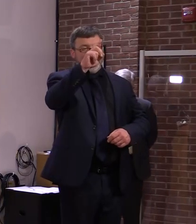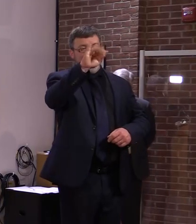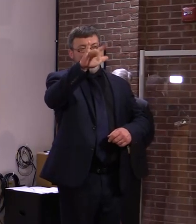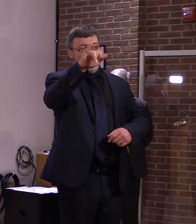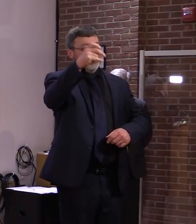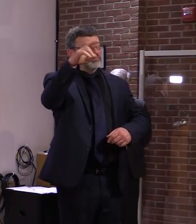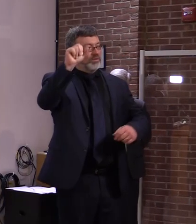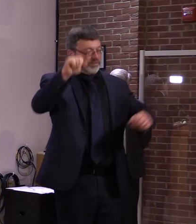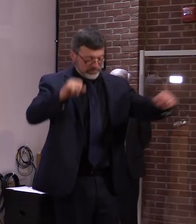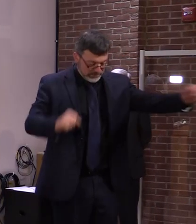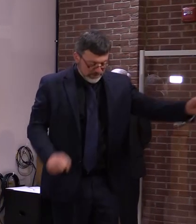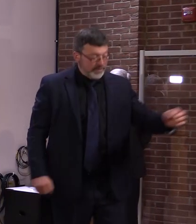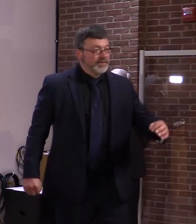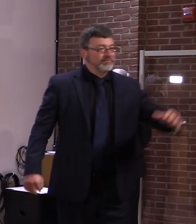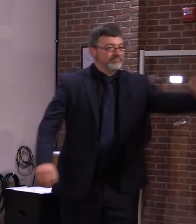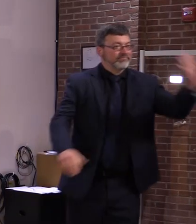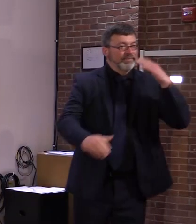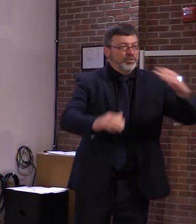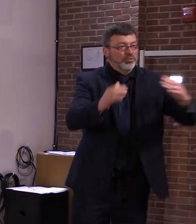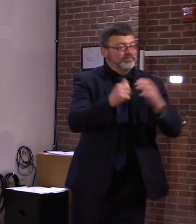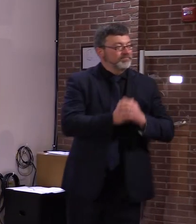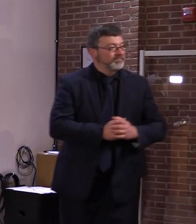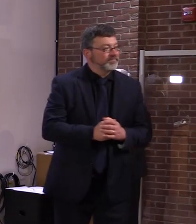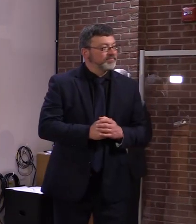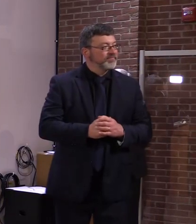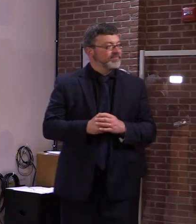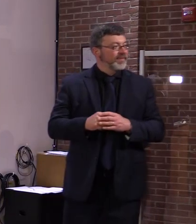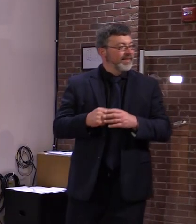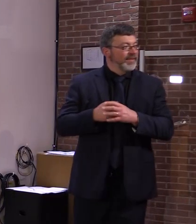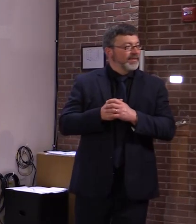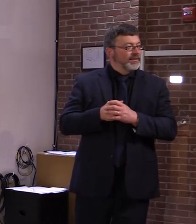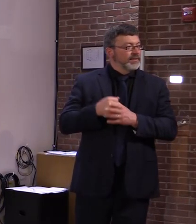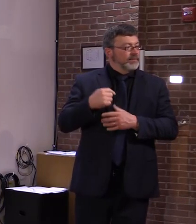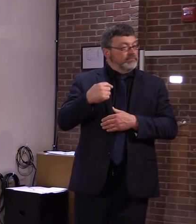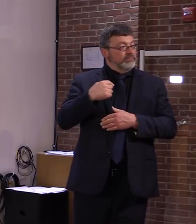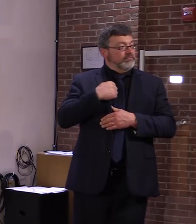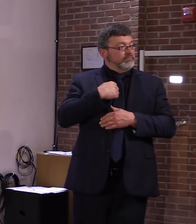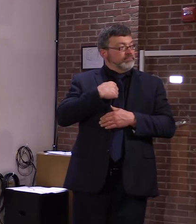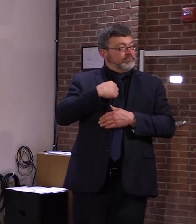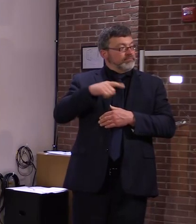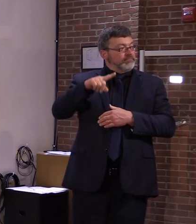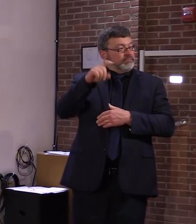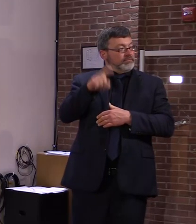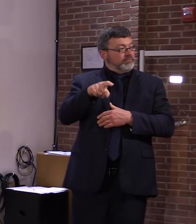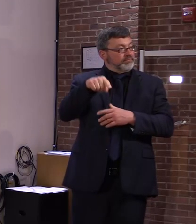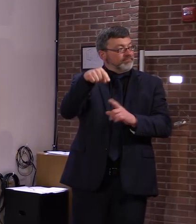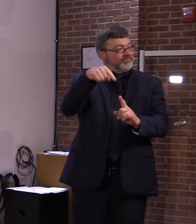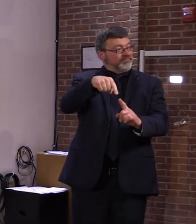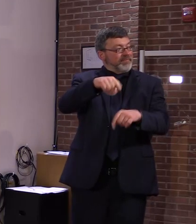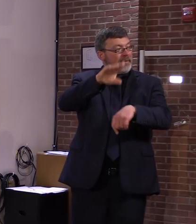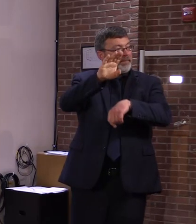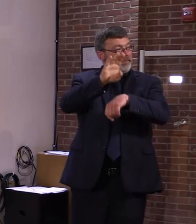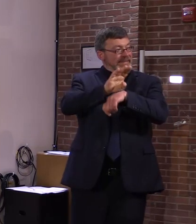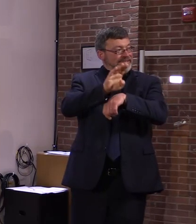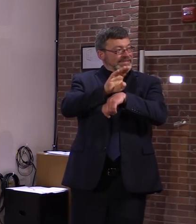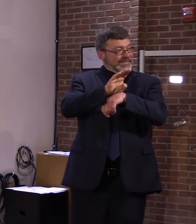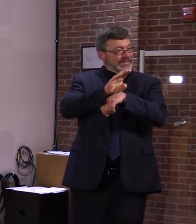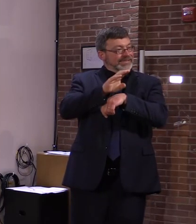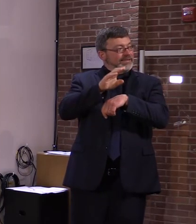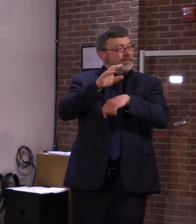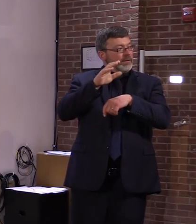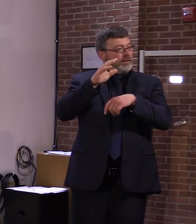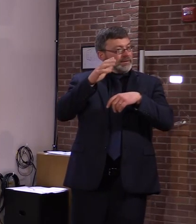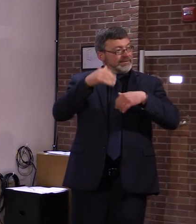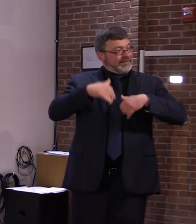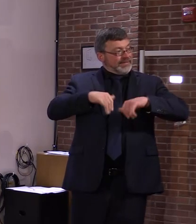up here in the Northeast Kingdom who are wondering if there's financial assistance for them because of COVID and where they can get that